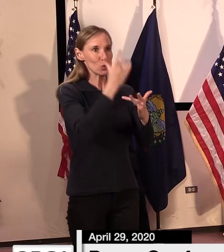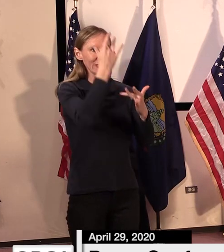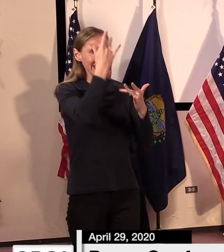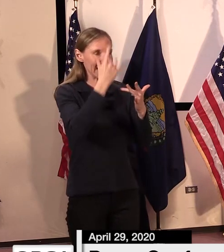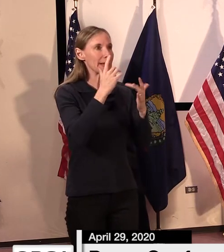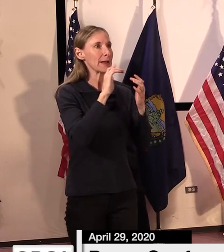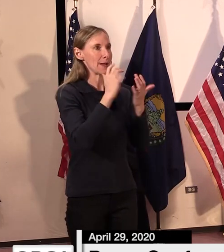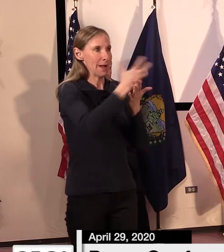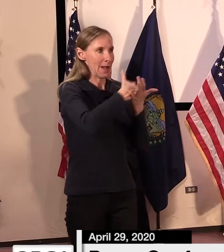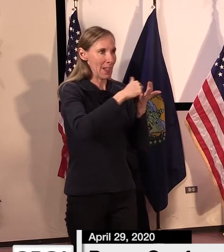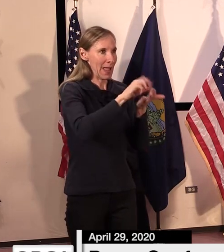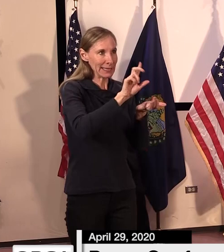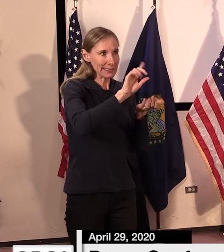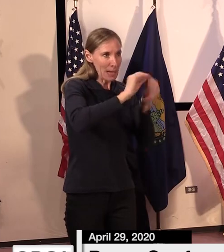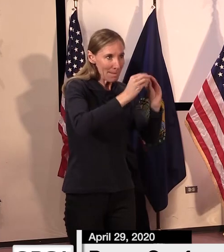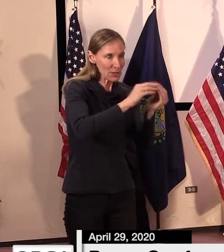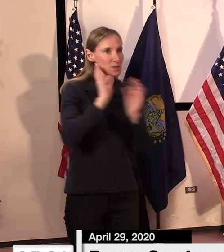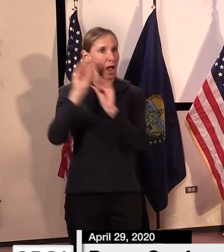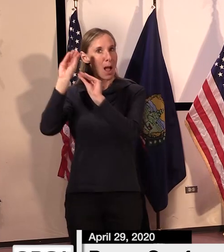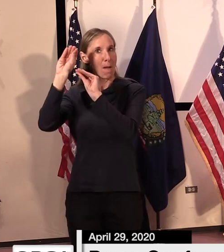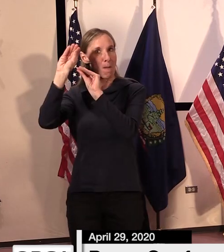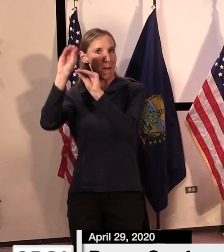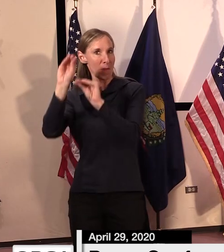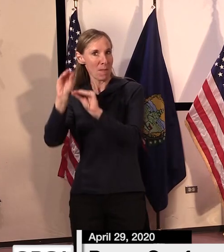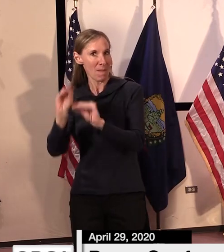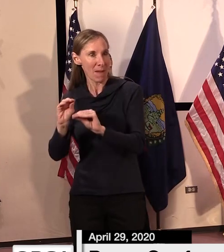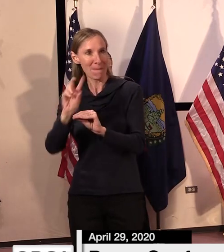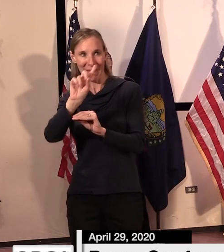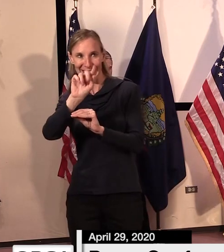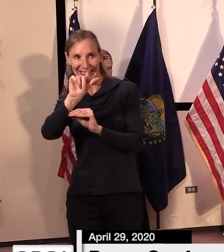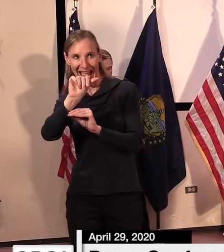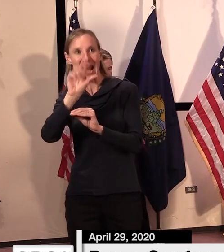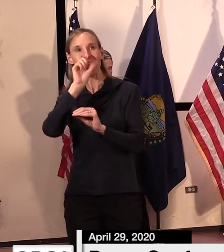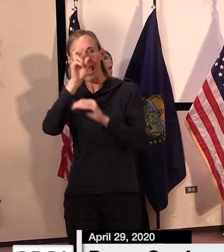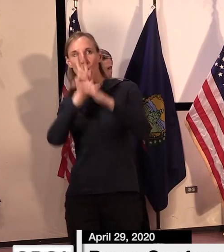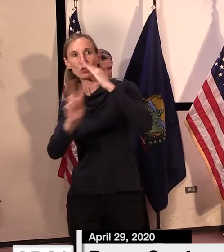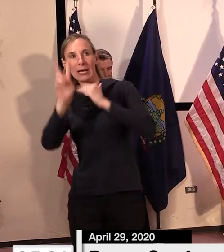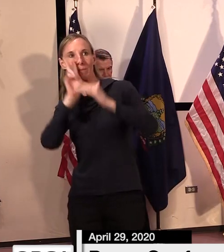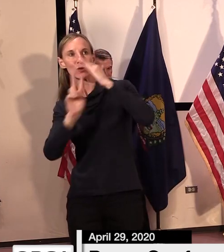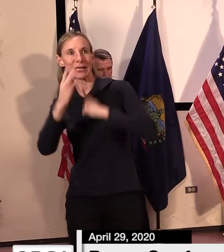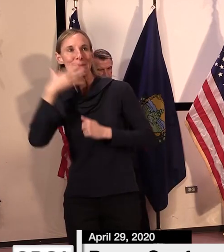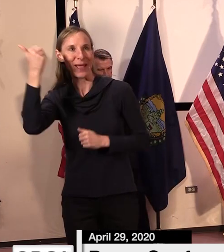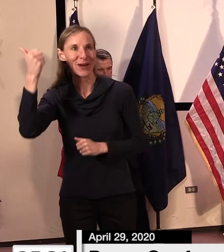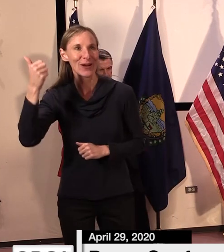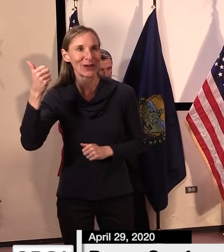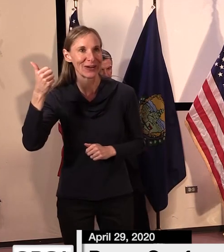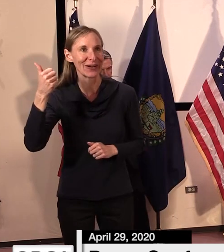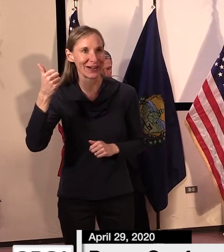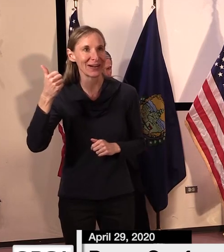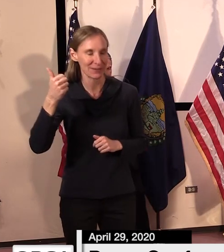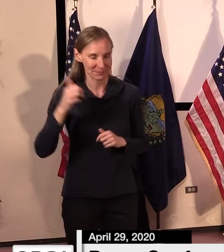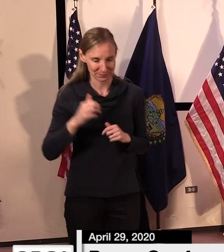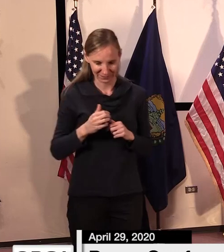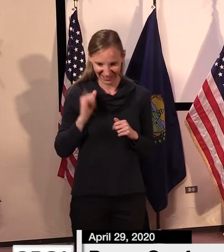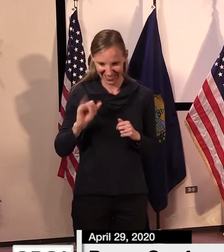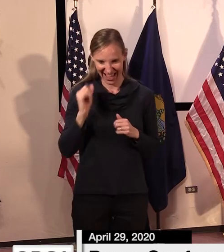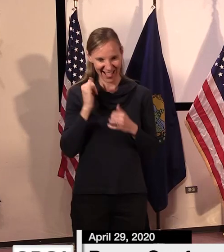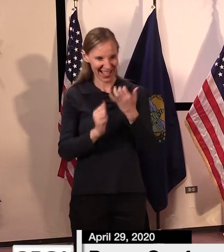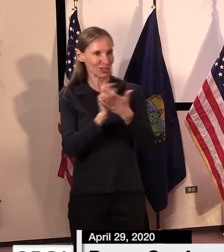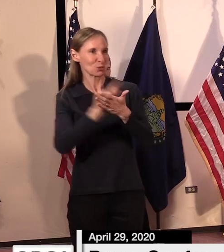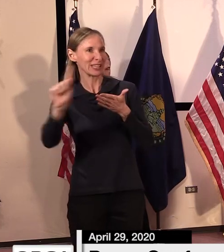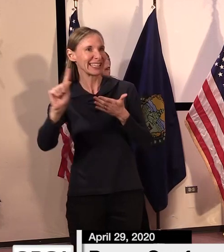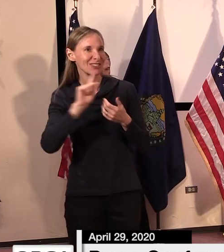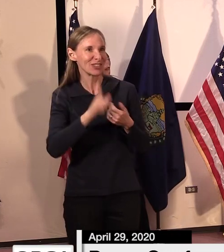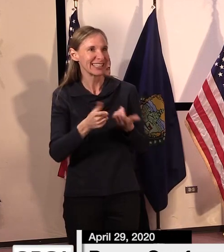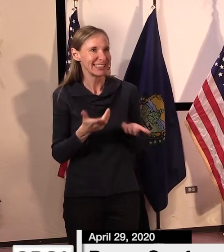basis to draw their information from. And that's why when we got to where we got to in the last week or